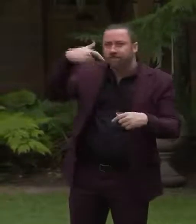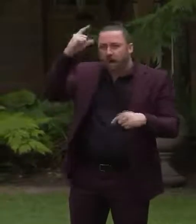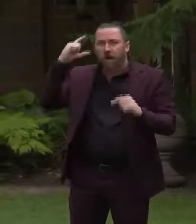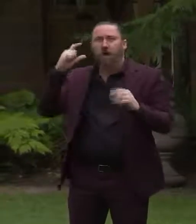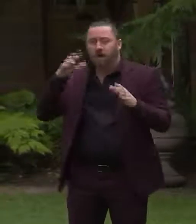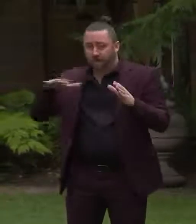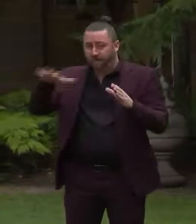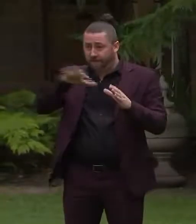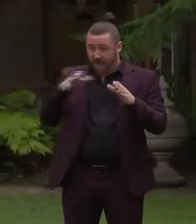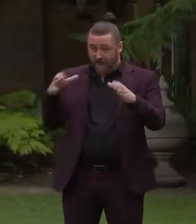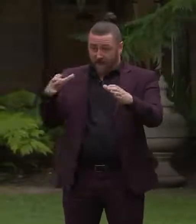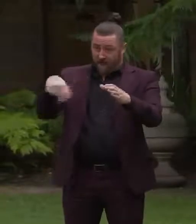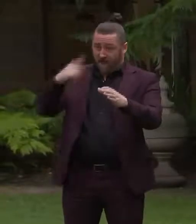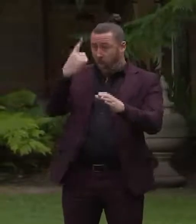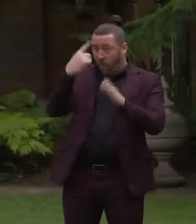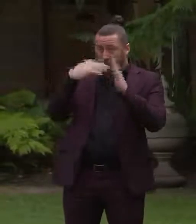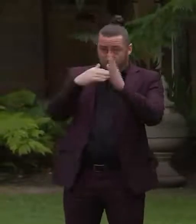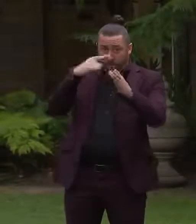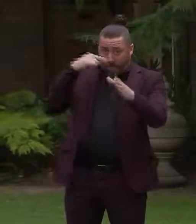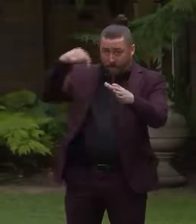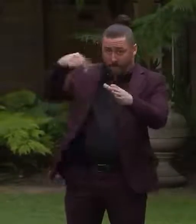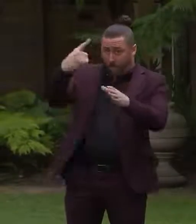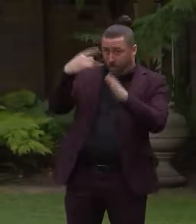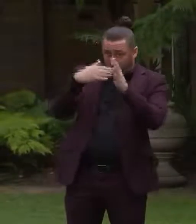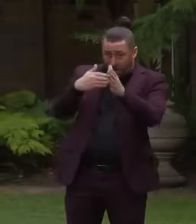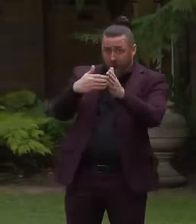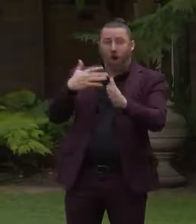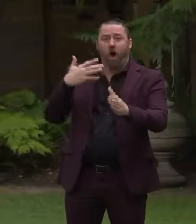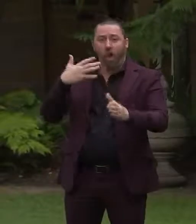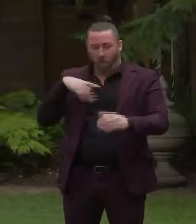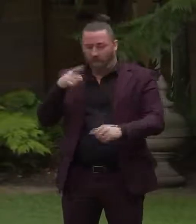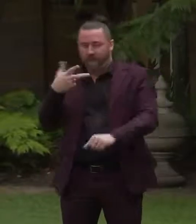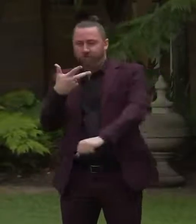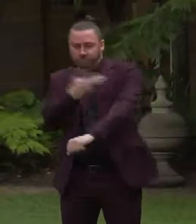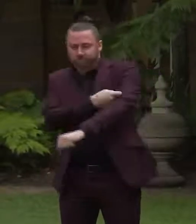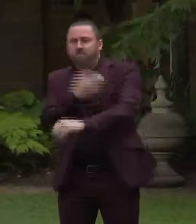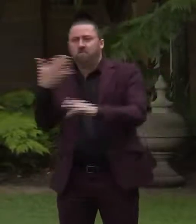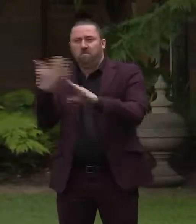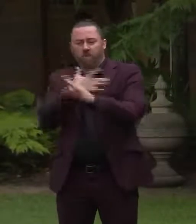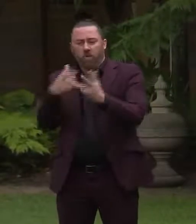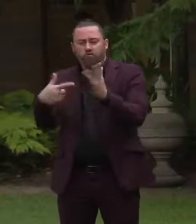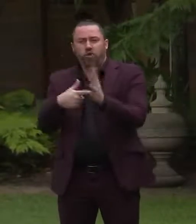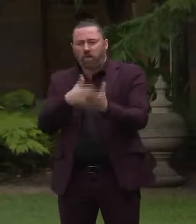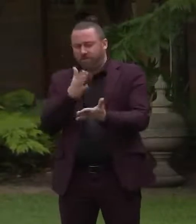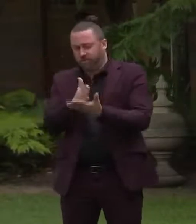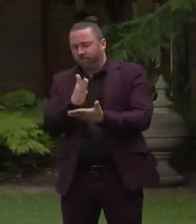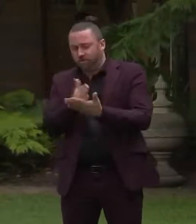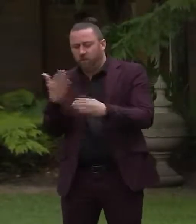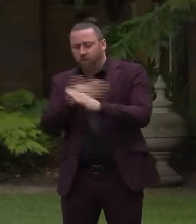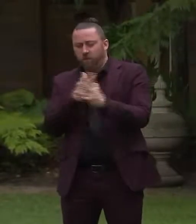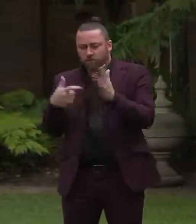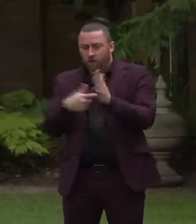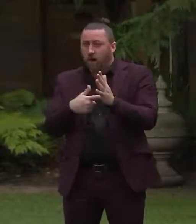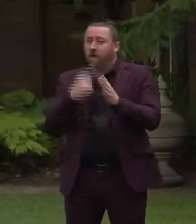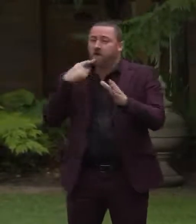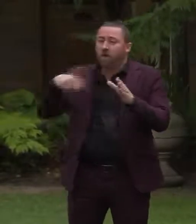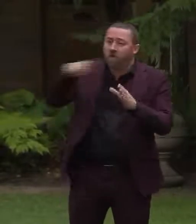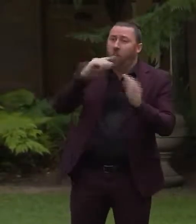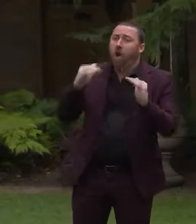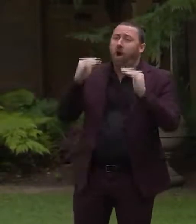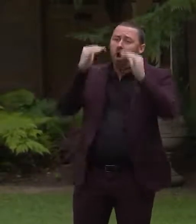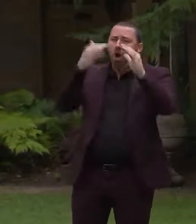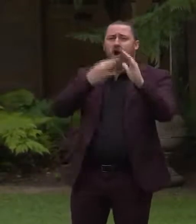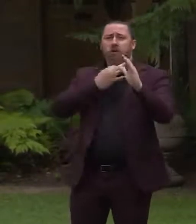million people are critical, and we will have them vaccinated well and truly by October. And if we get our most vulnerable